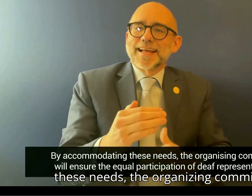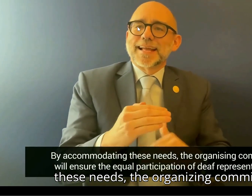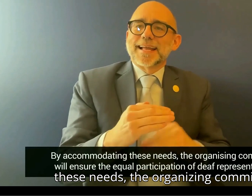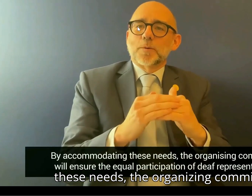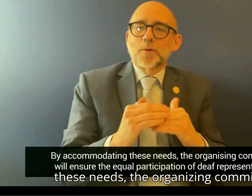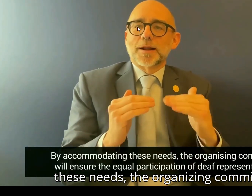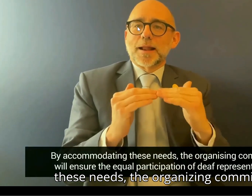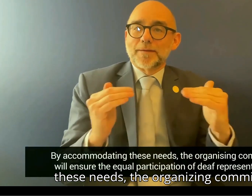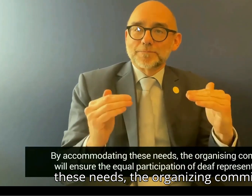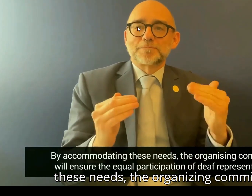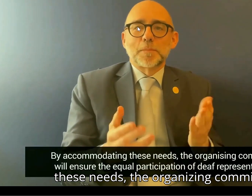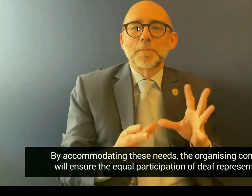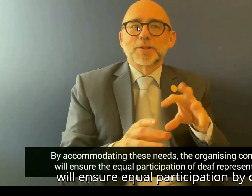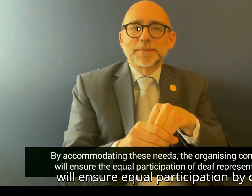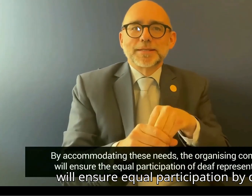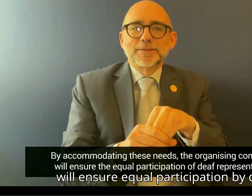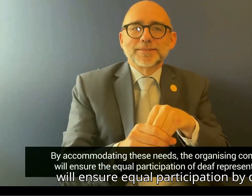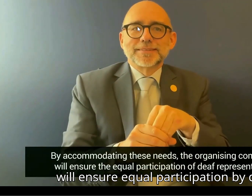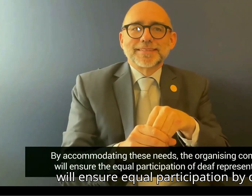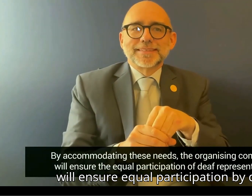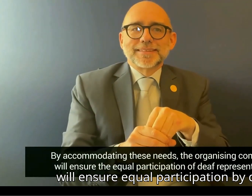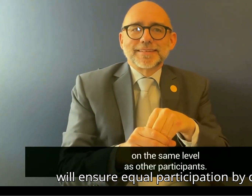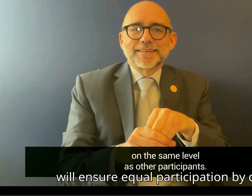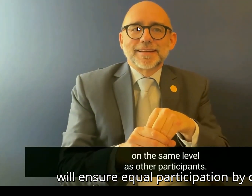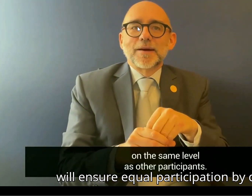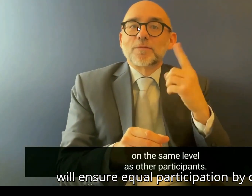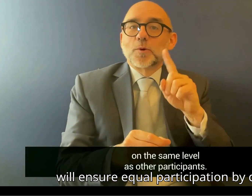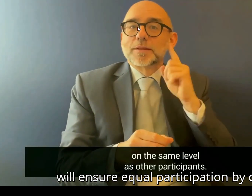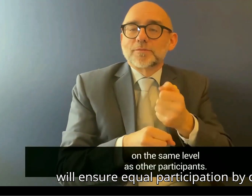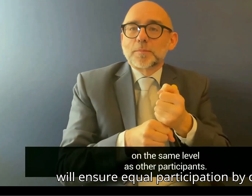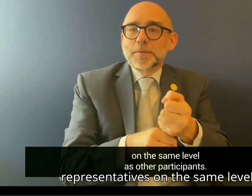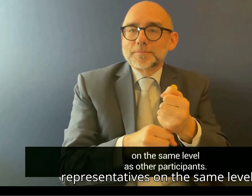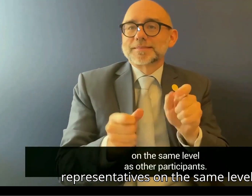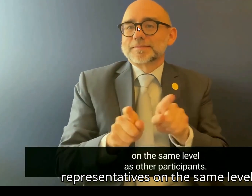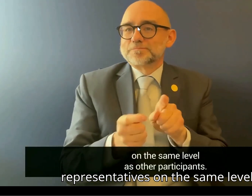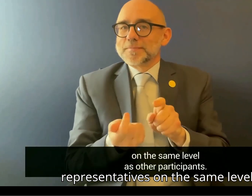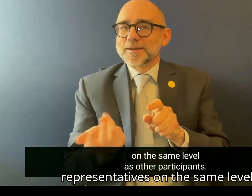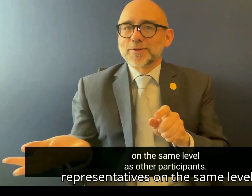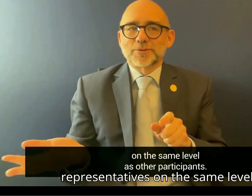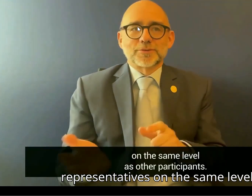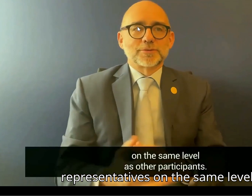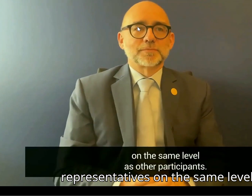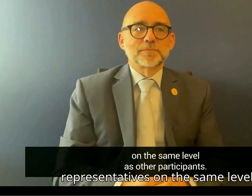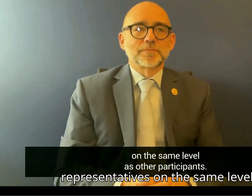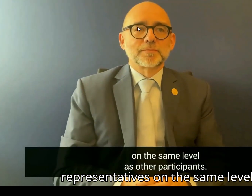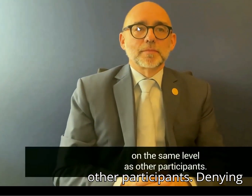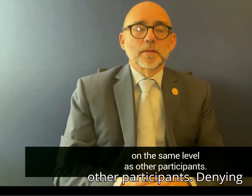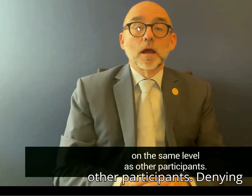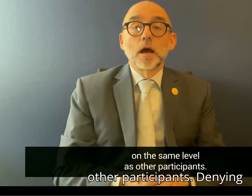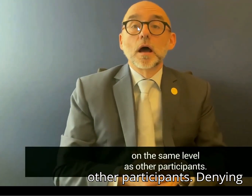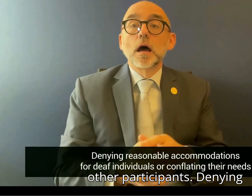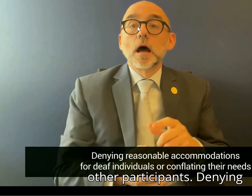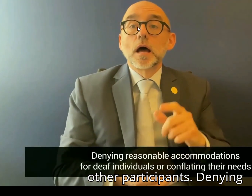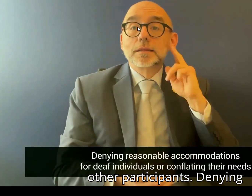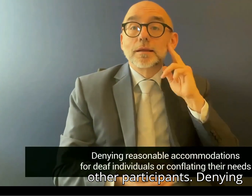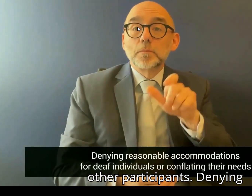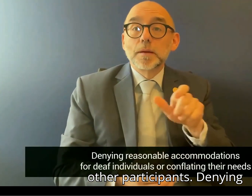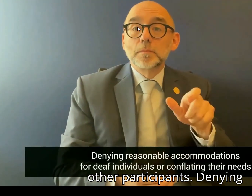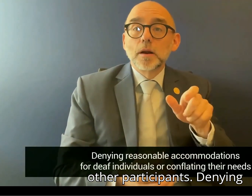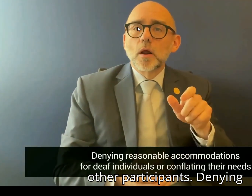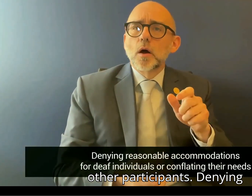these needs, the organising committee will ensure equal participation by deaf representatives on the same level as other